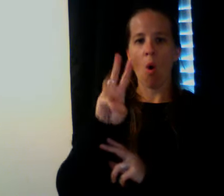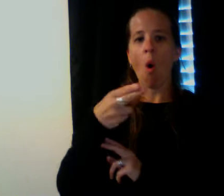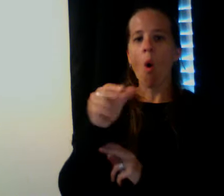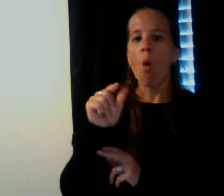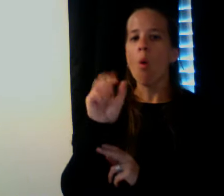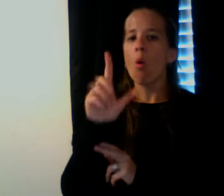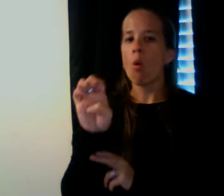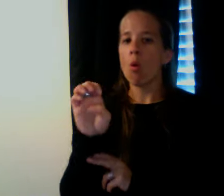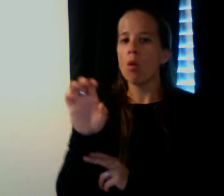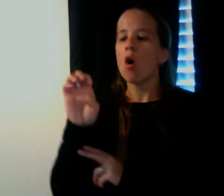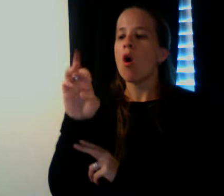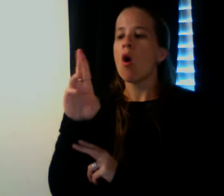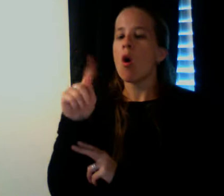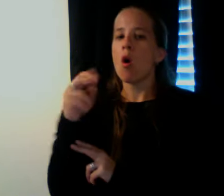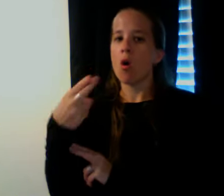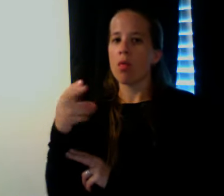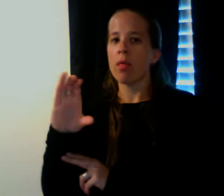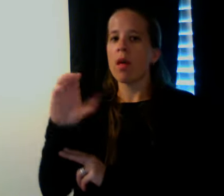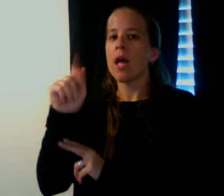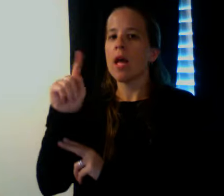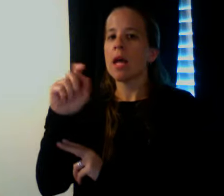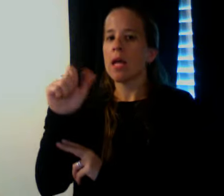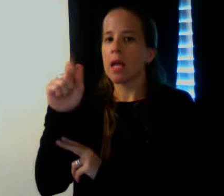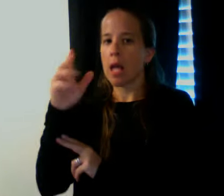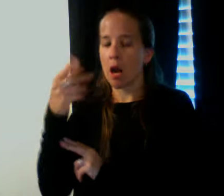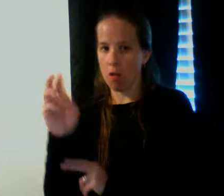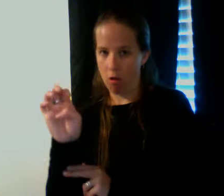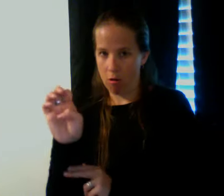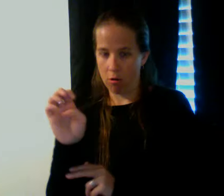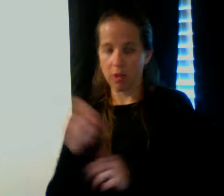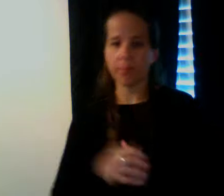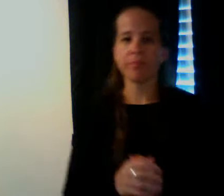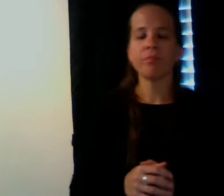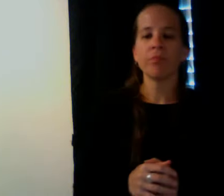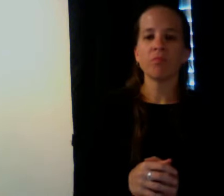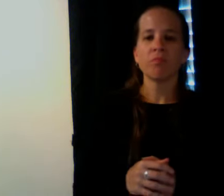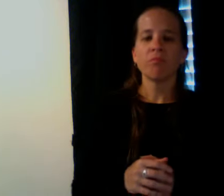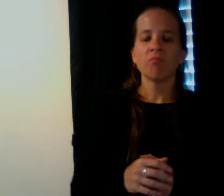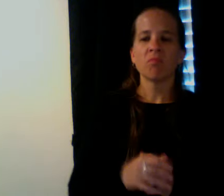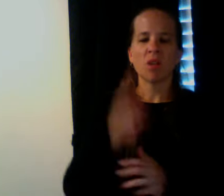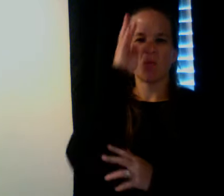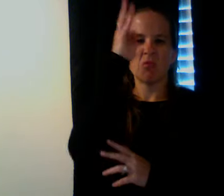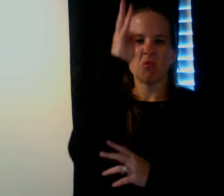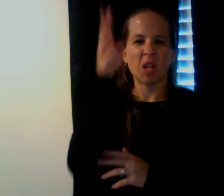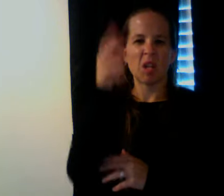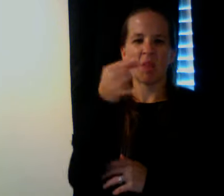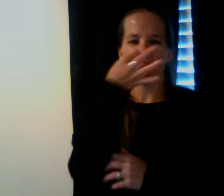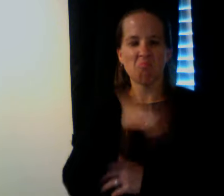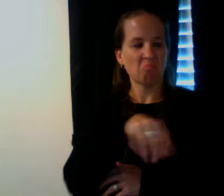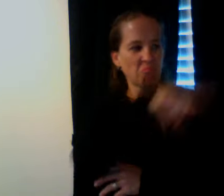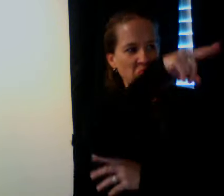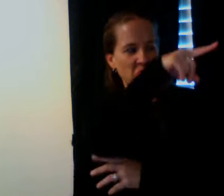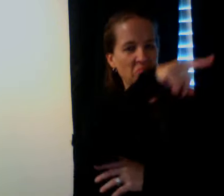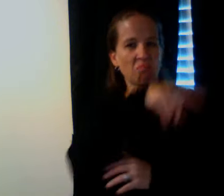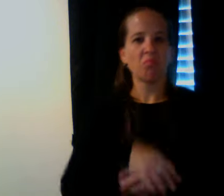generation. It was created by a fellow named Stuart Brand, not far from here in Menlo Park, and he brought it to life with his poetic